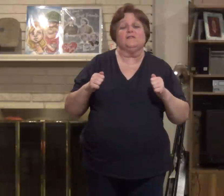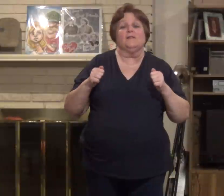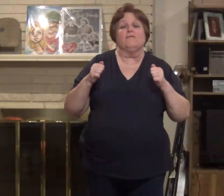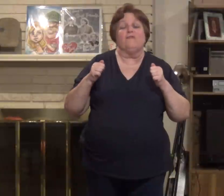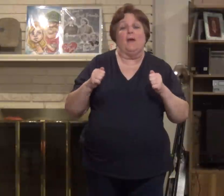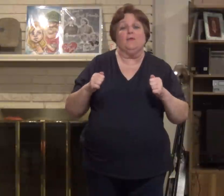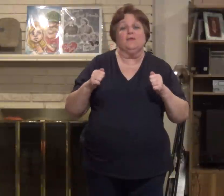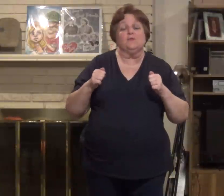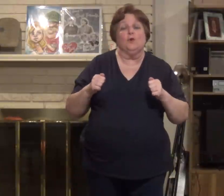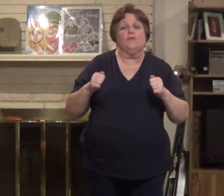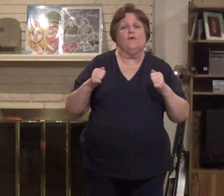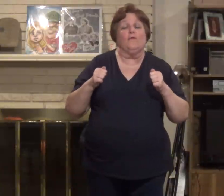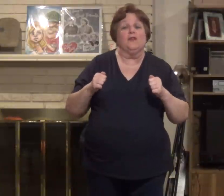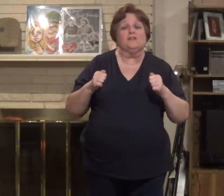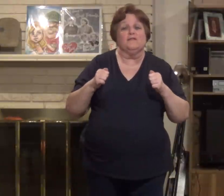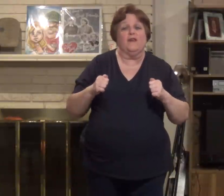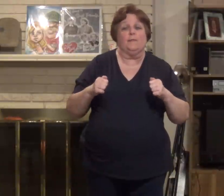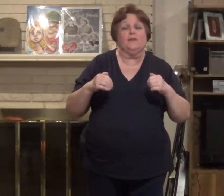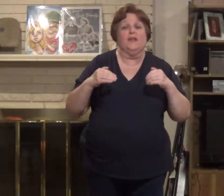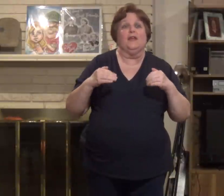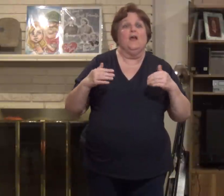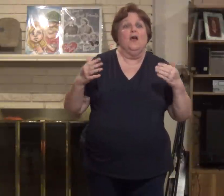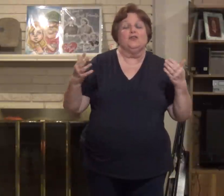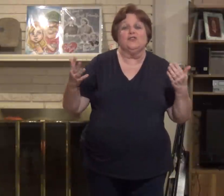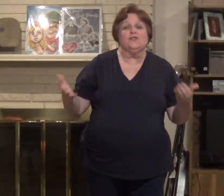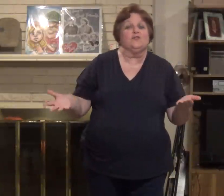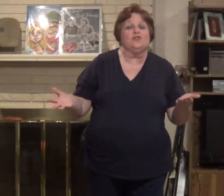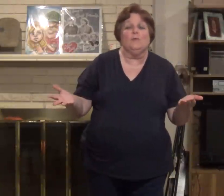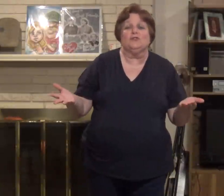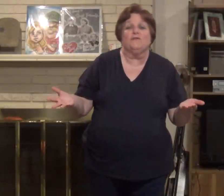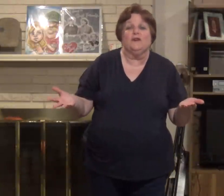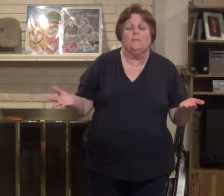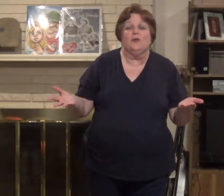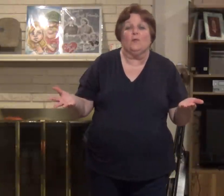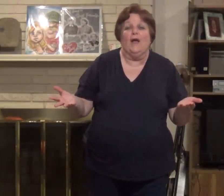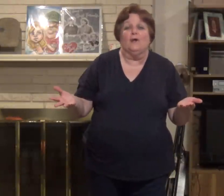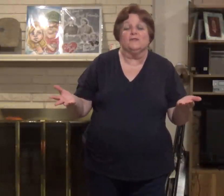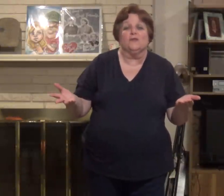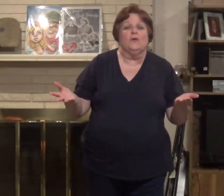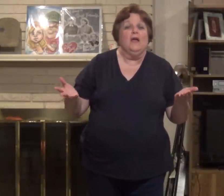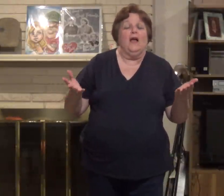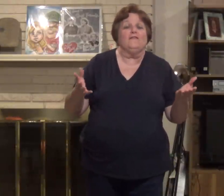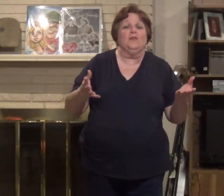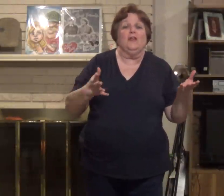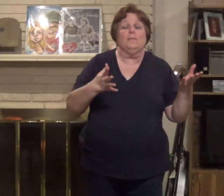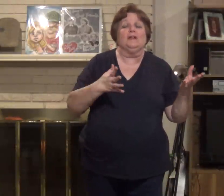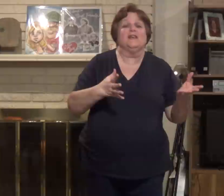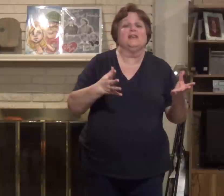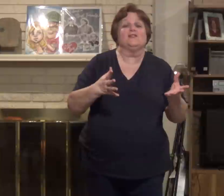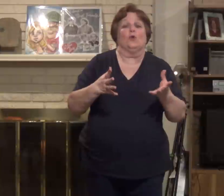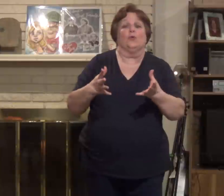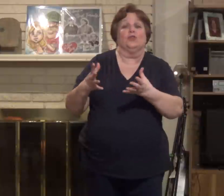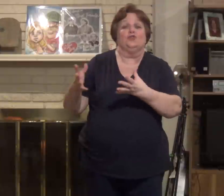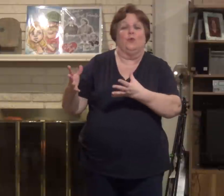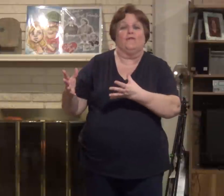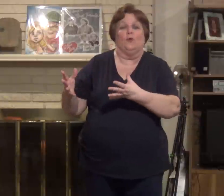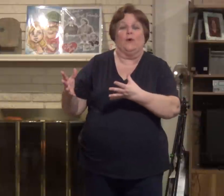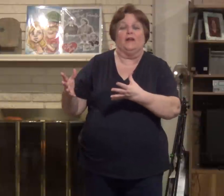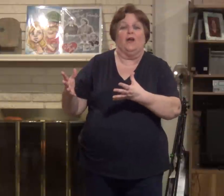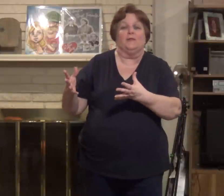some fabulous, wonderful friends and family that just are so much fun to be around. So I feel like my days are really joyful right now because